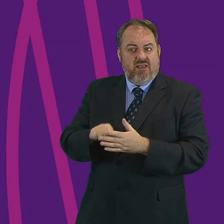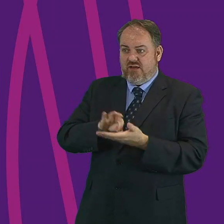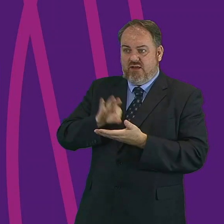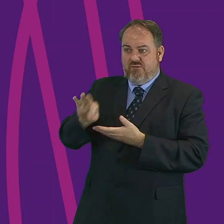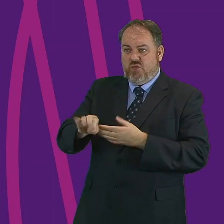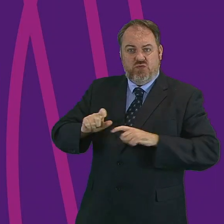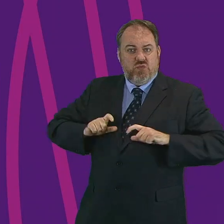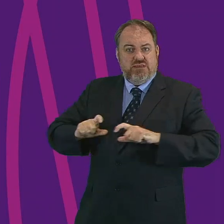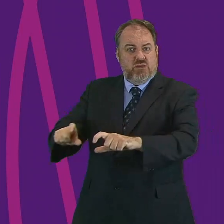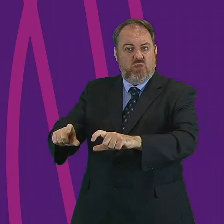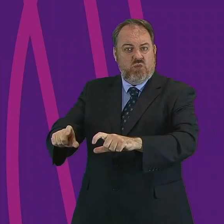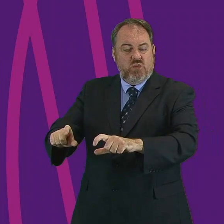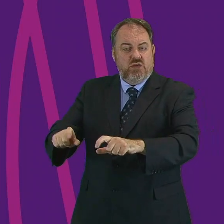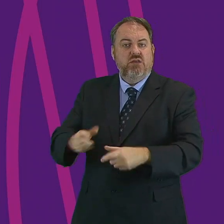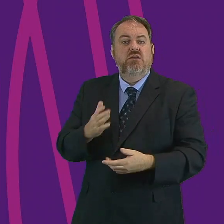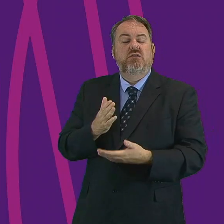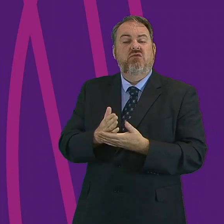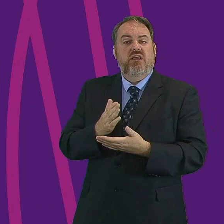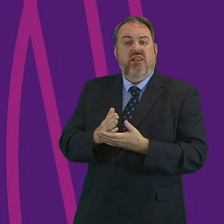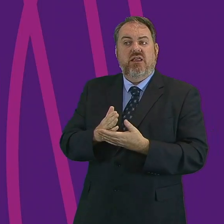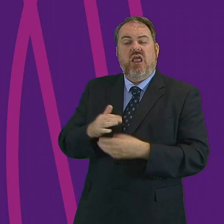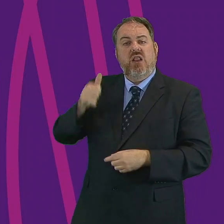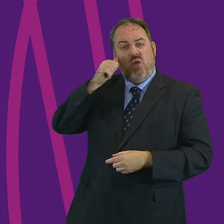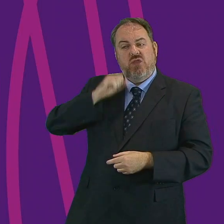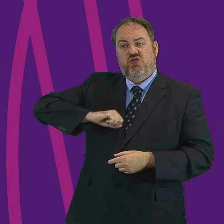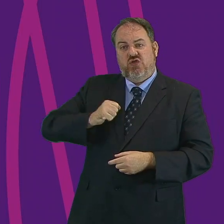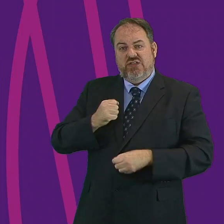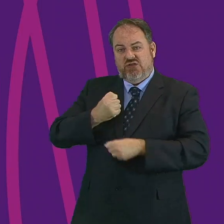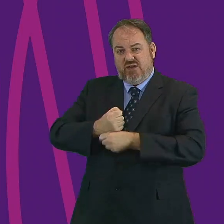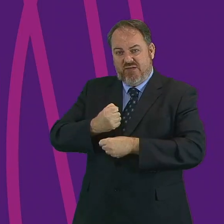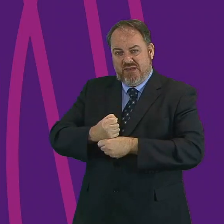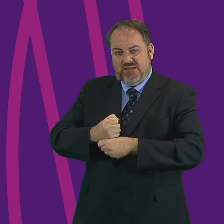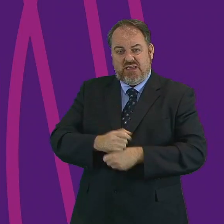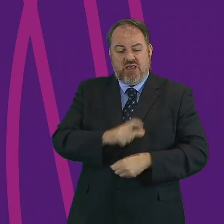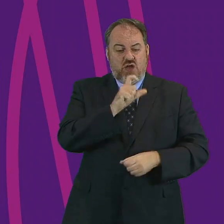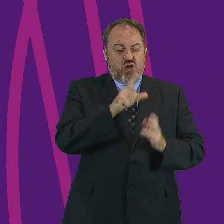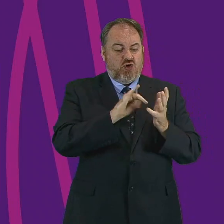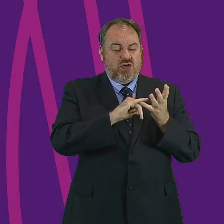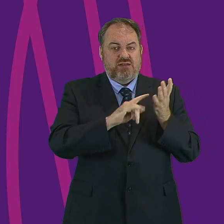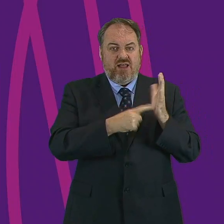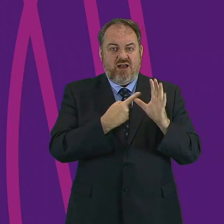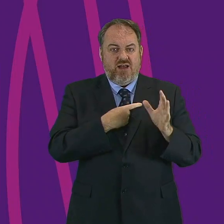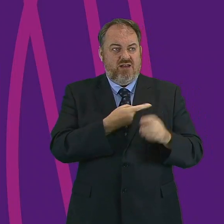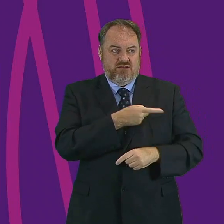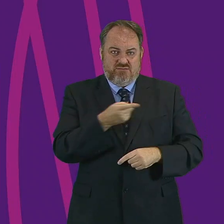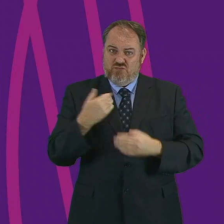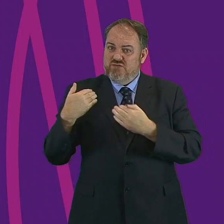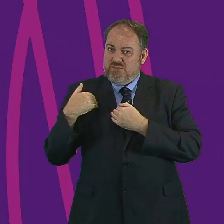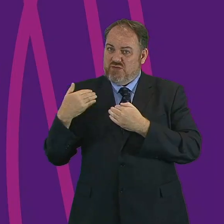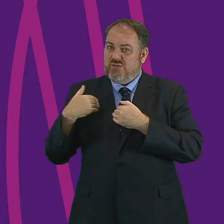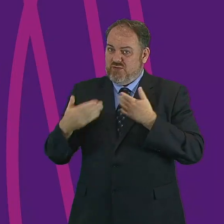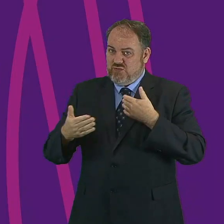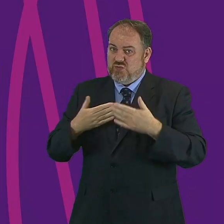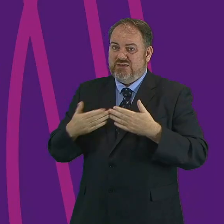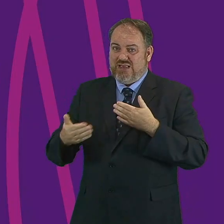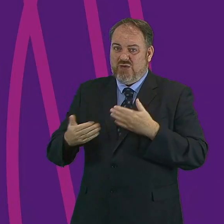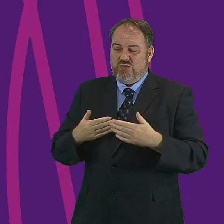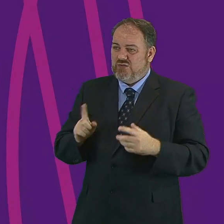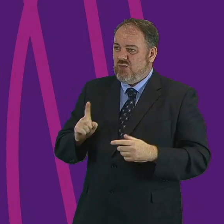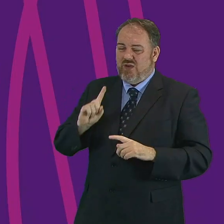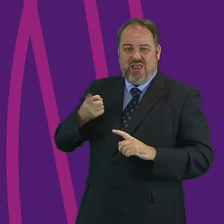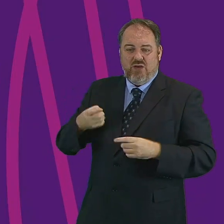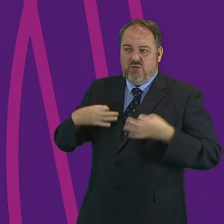delivered through arm's-length organisations, to top up those allocations. And she wrote to the Chancellor on the 4th of July